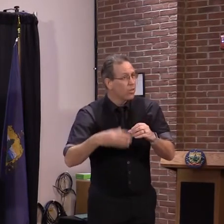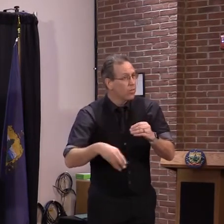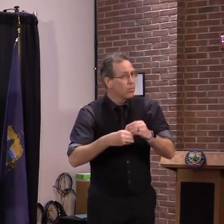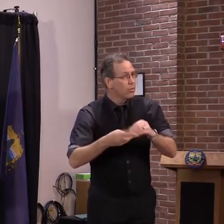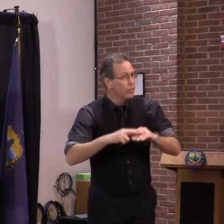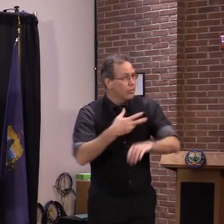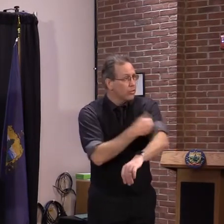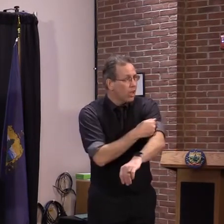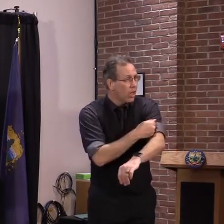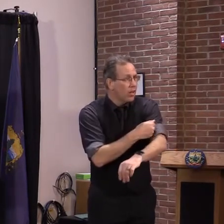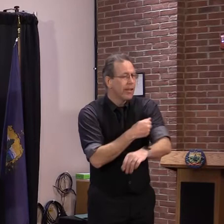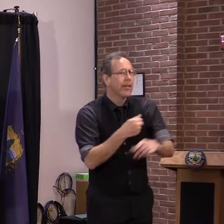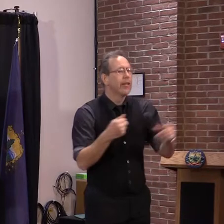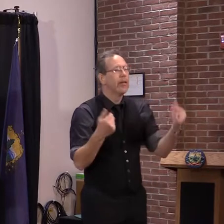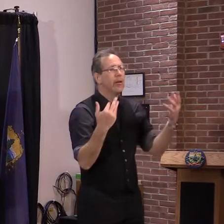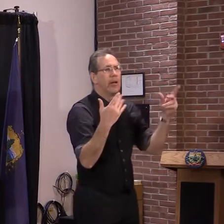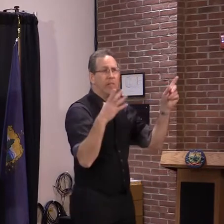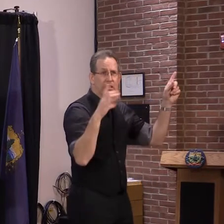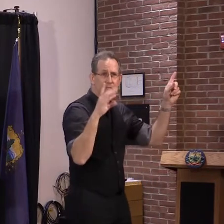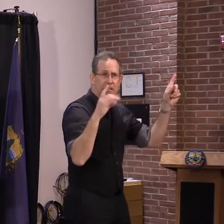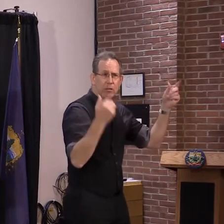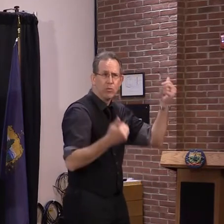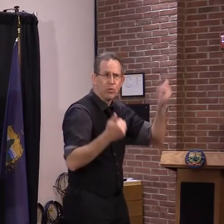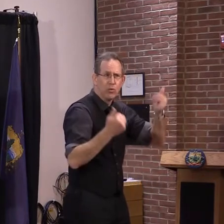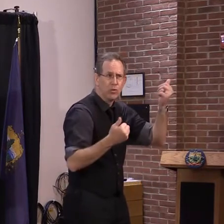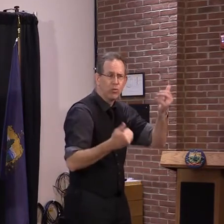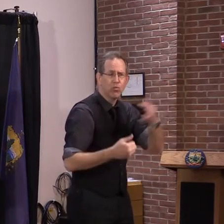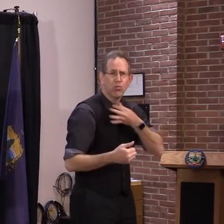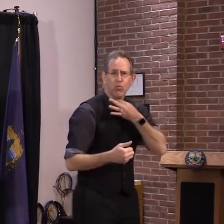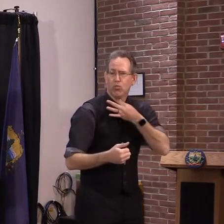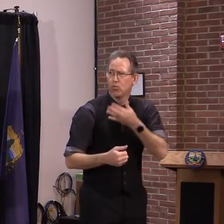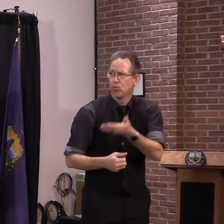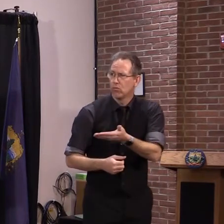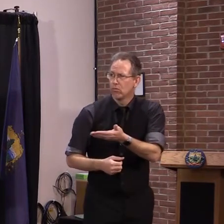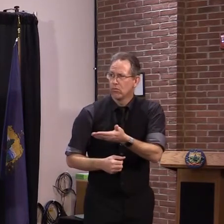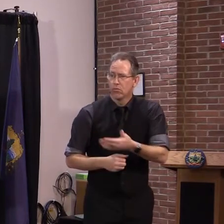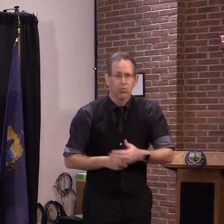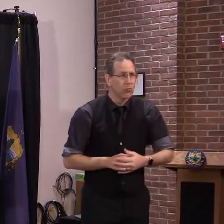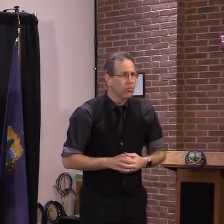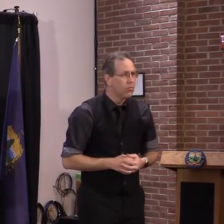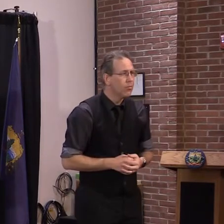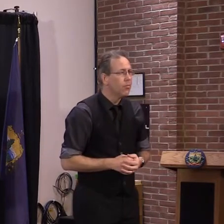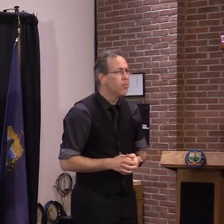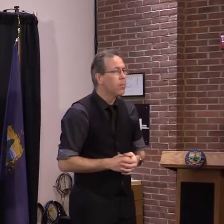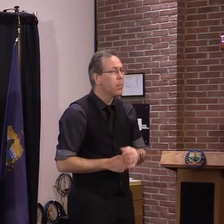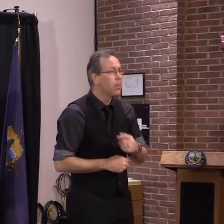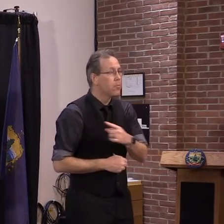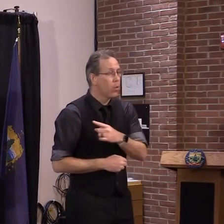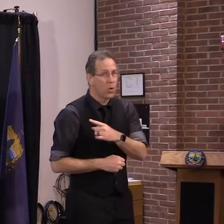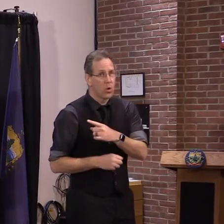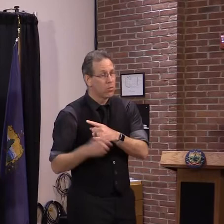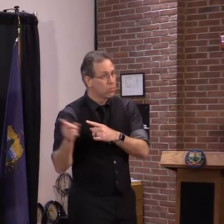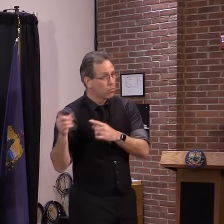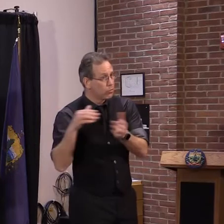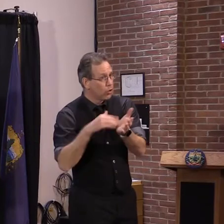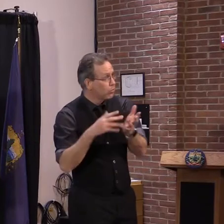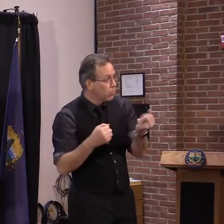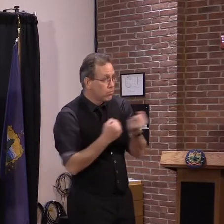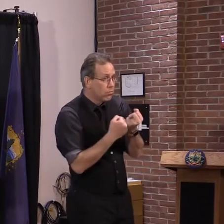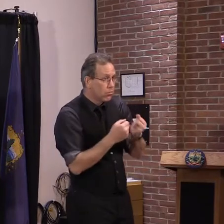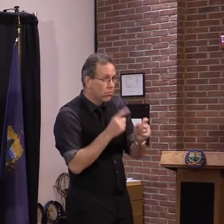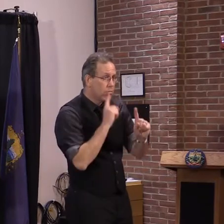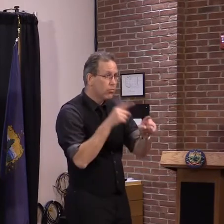CDC guidance? Will they need their doctor to prescribe one for them? How's that going to work?